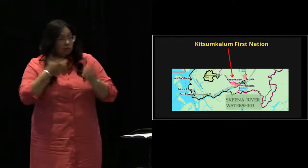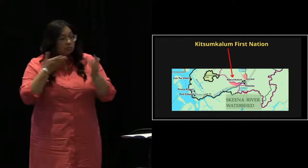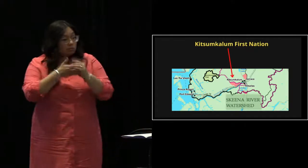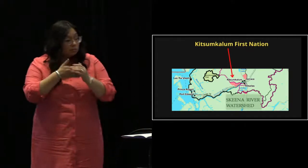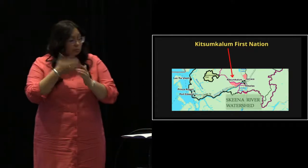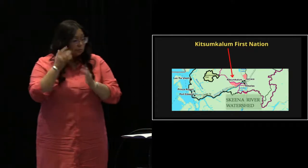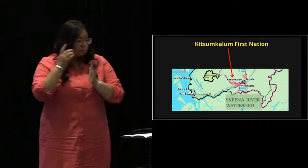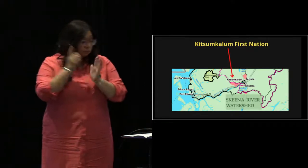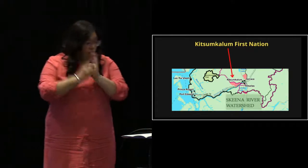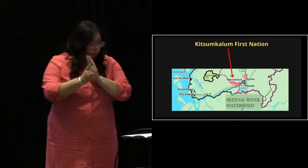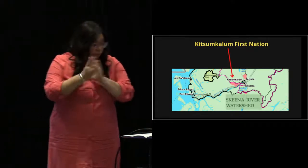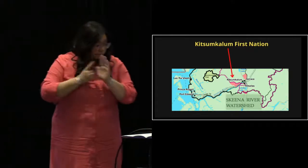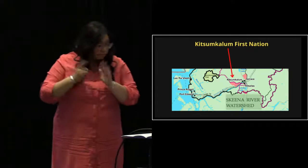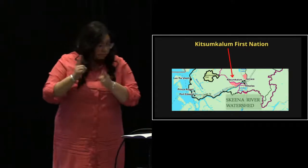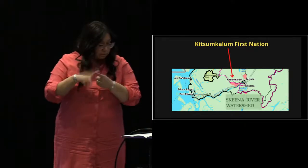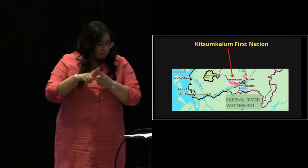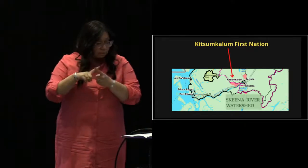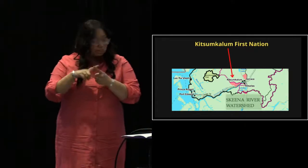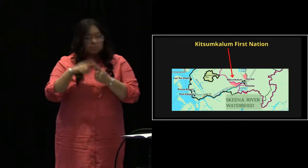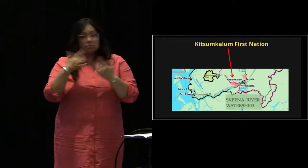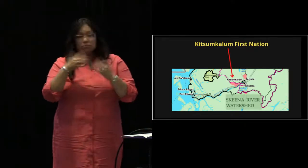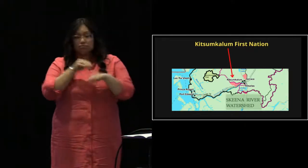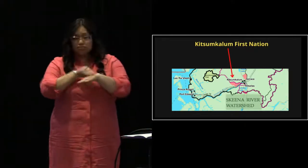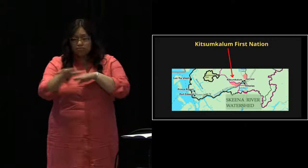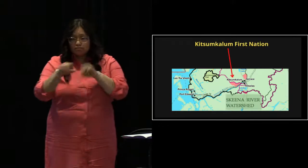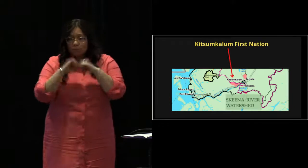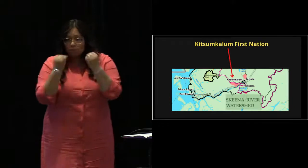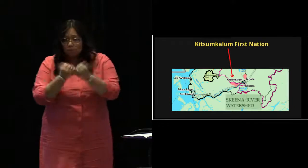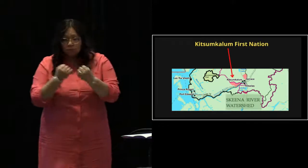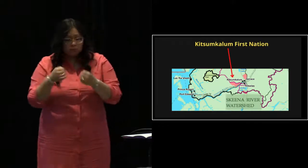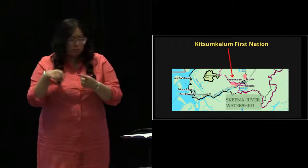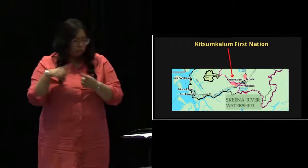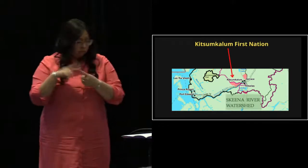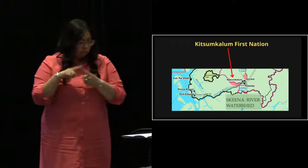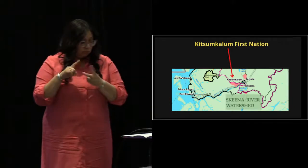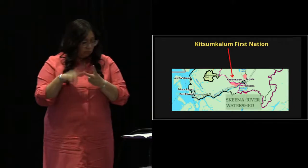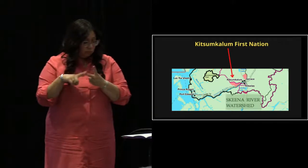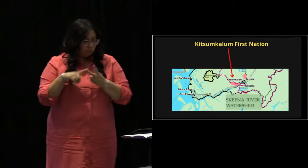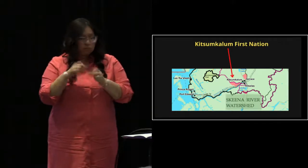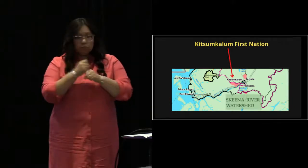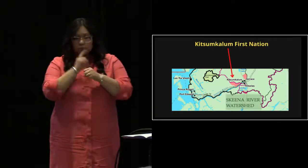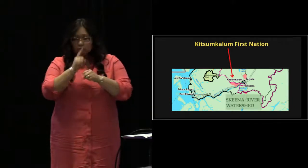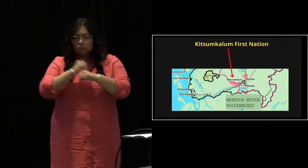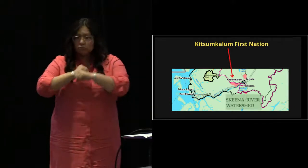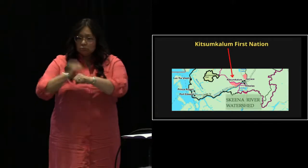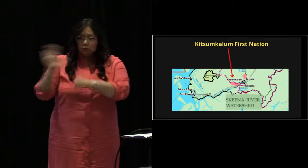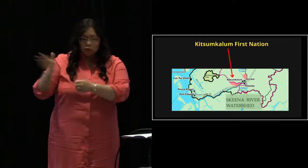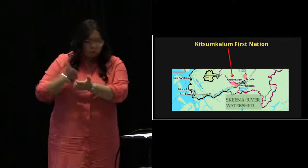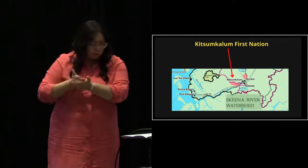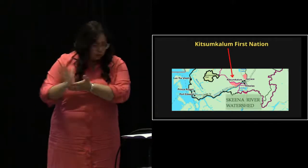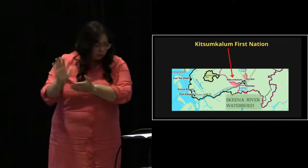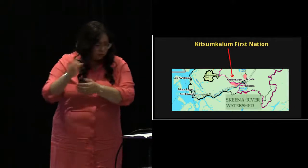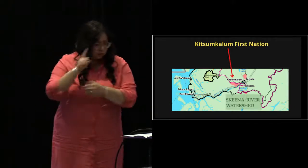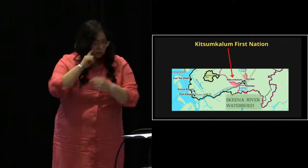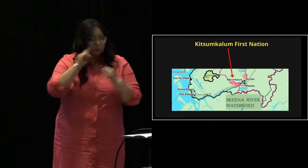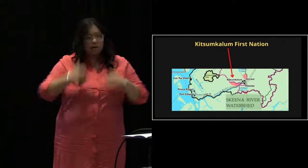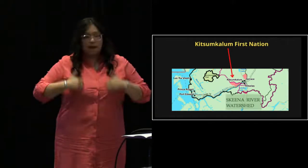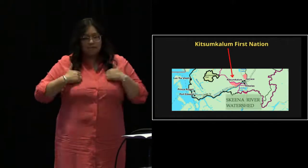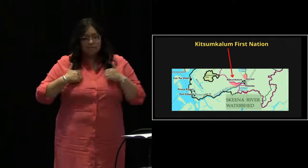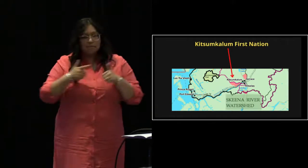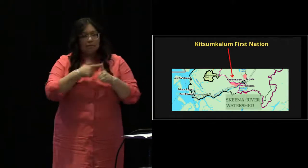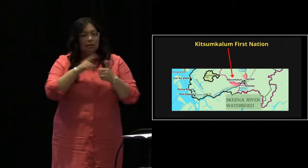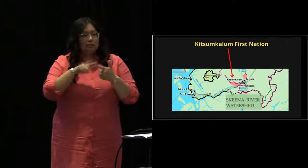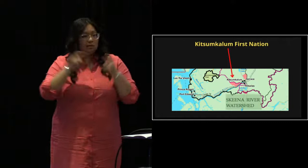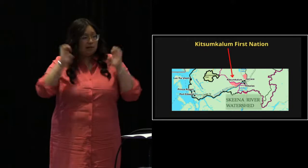to be advocated for. And so when I think about my sisters and brothers and aunts and uncles who